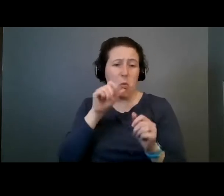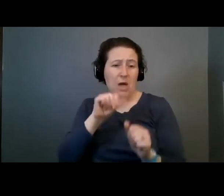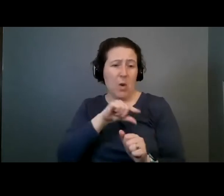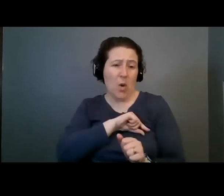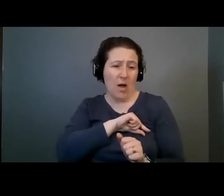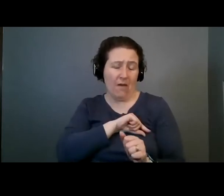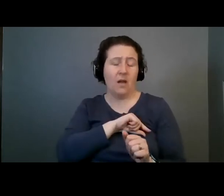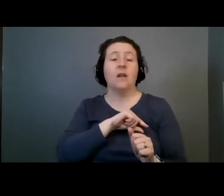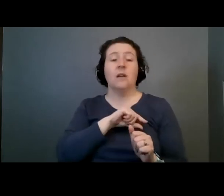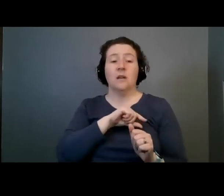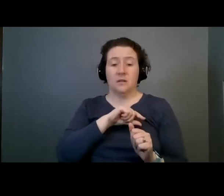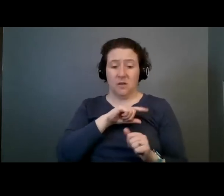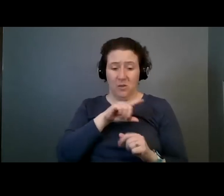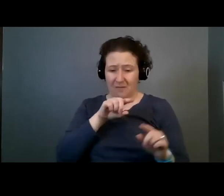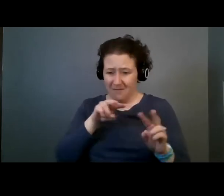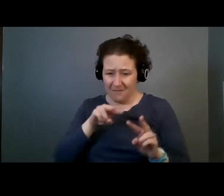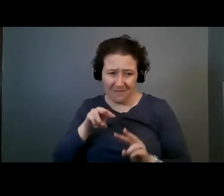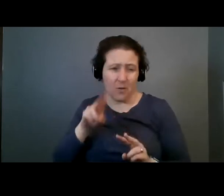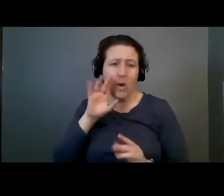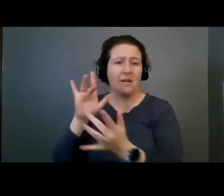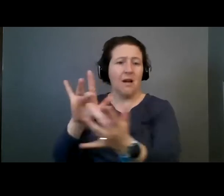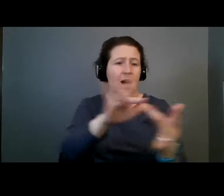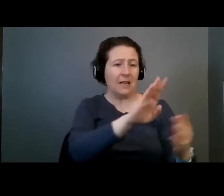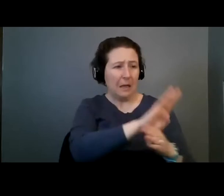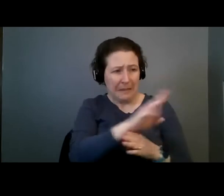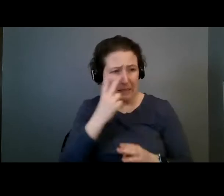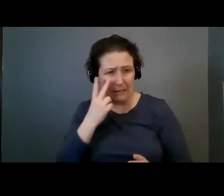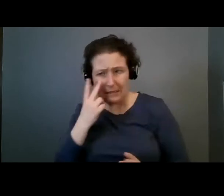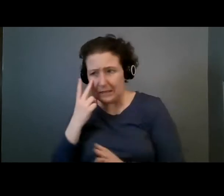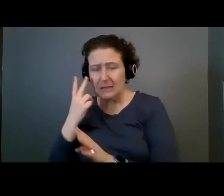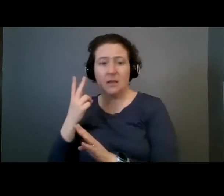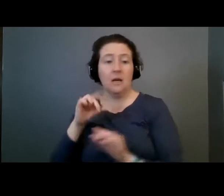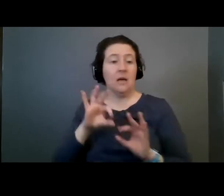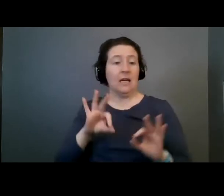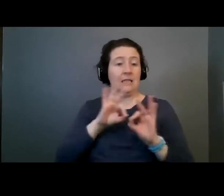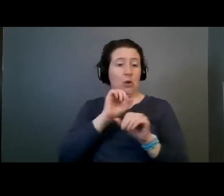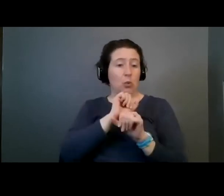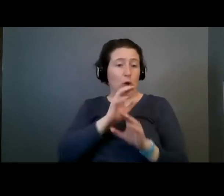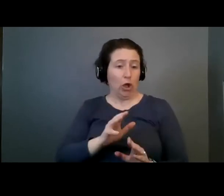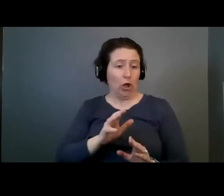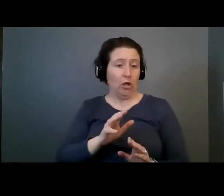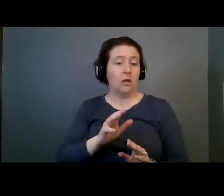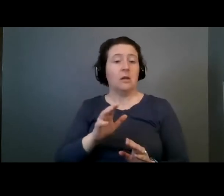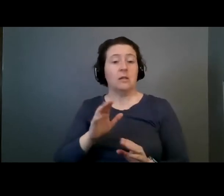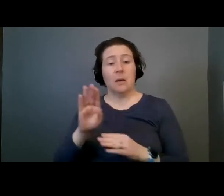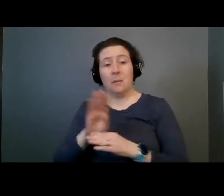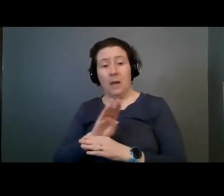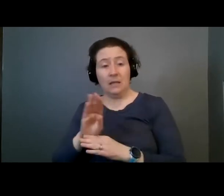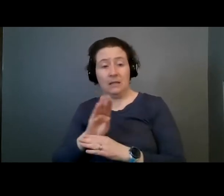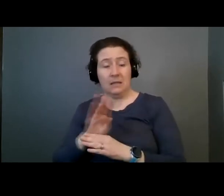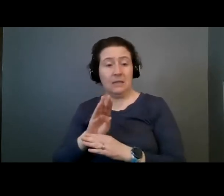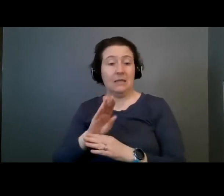we work through the process. Essential workers and businesses outside of this definition are not